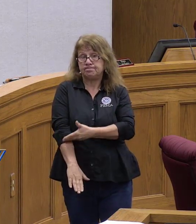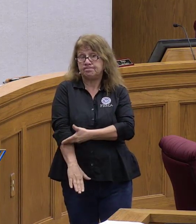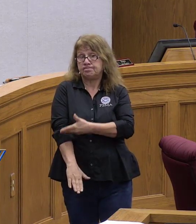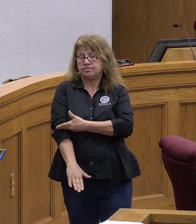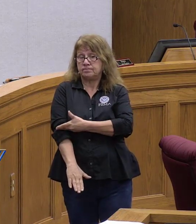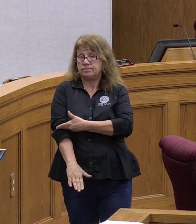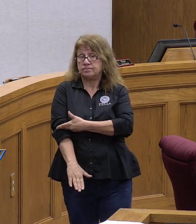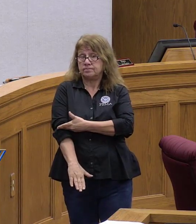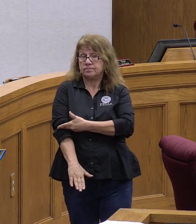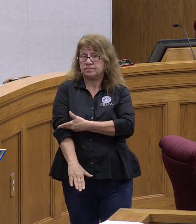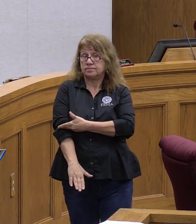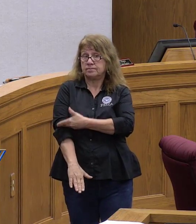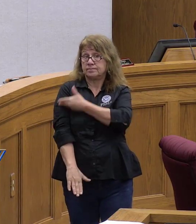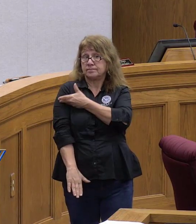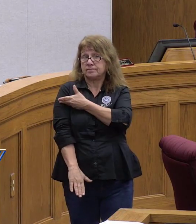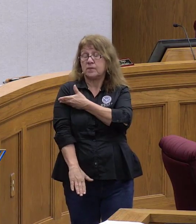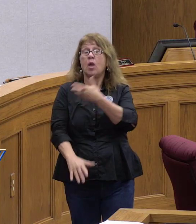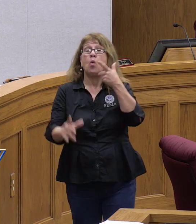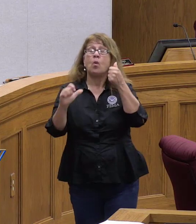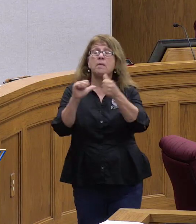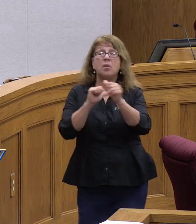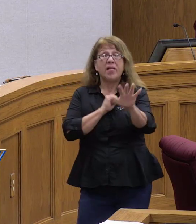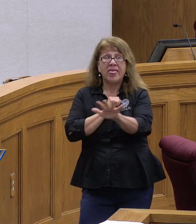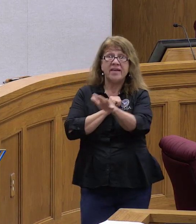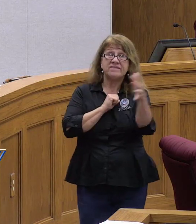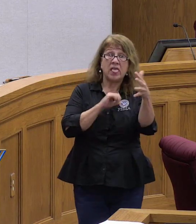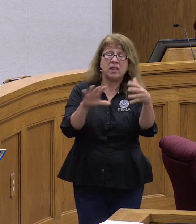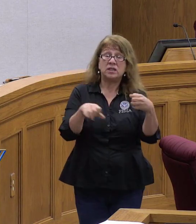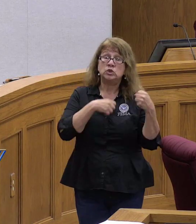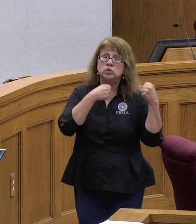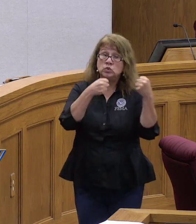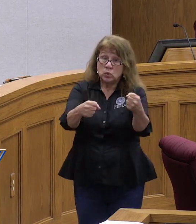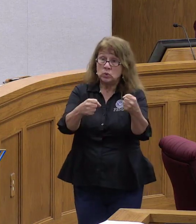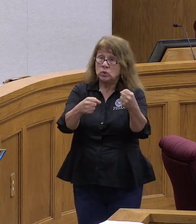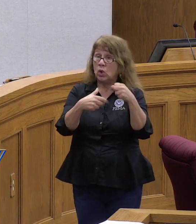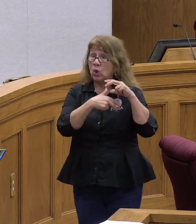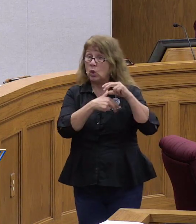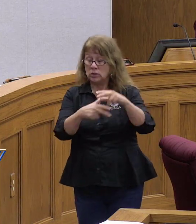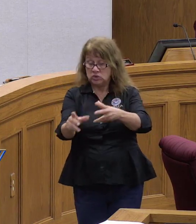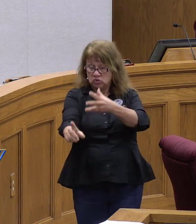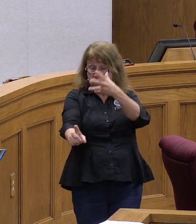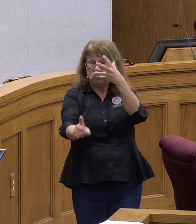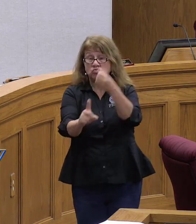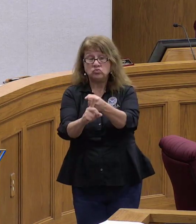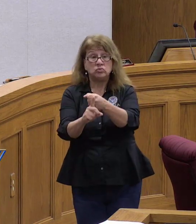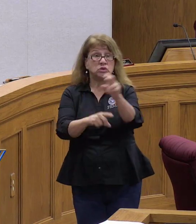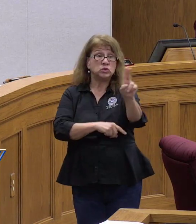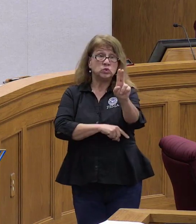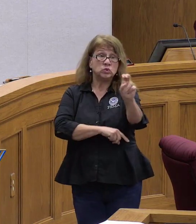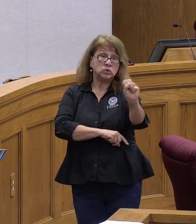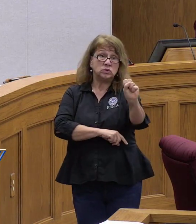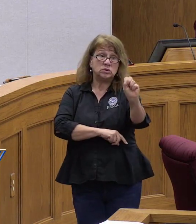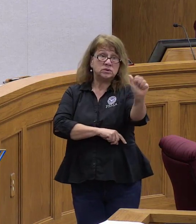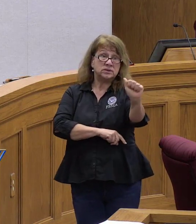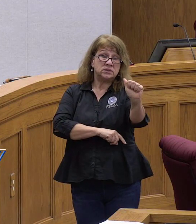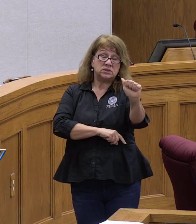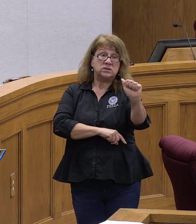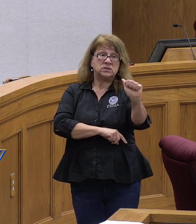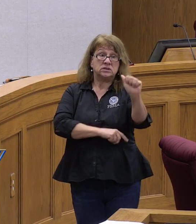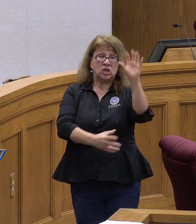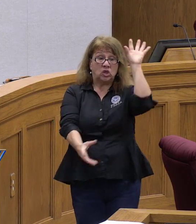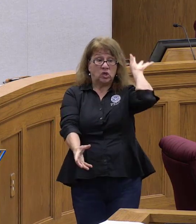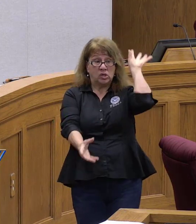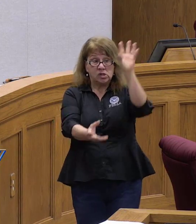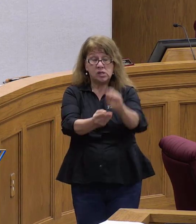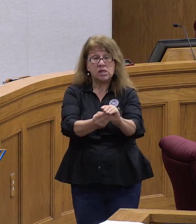gentlemen, let's remember, we are talking about the 5th strongest hurricane to hit the United States of America in modern history. And look where we